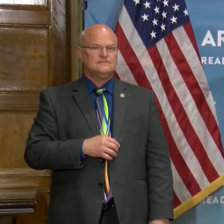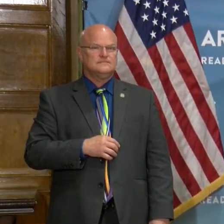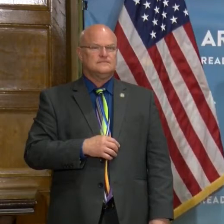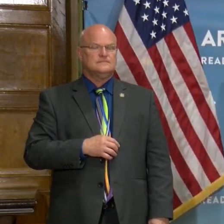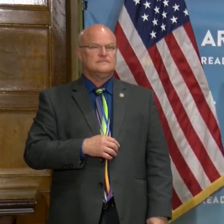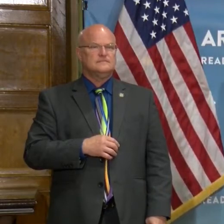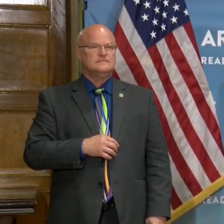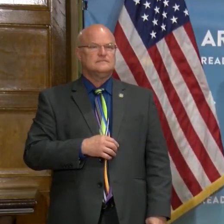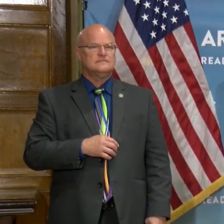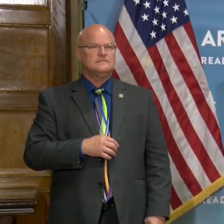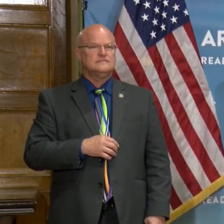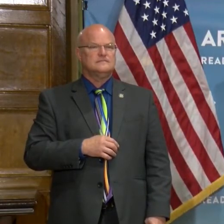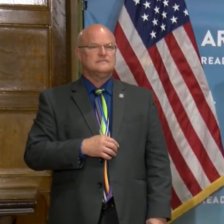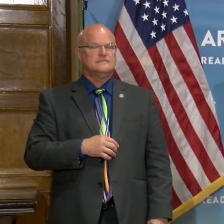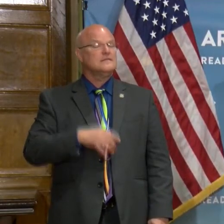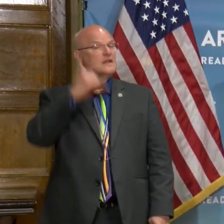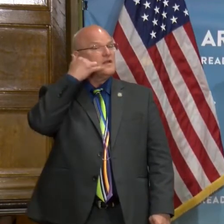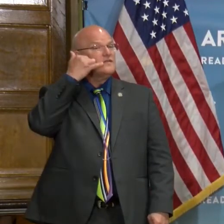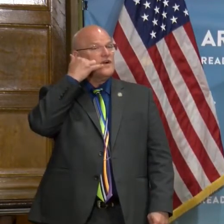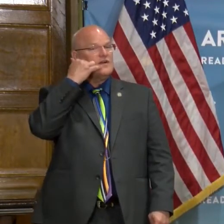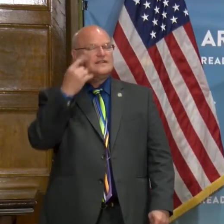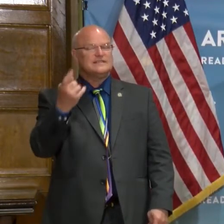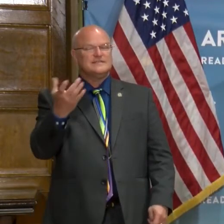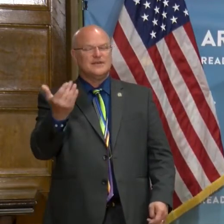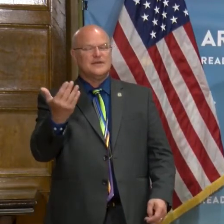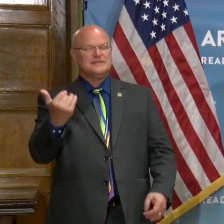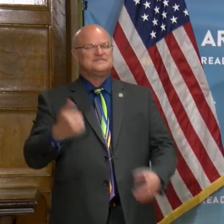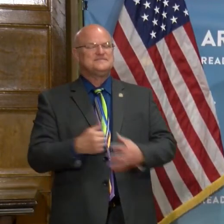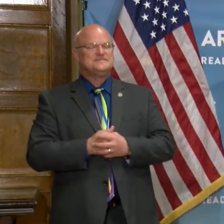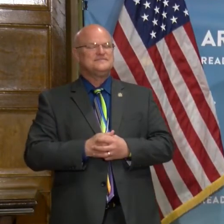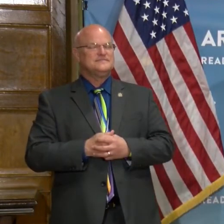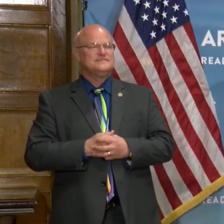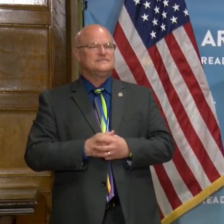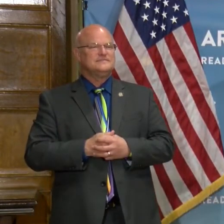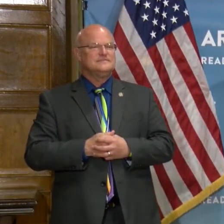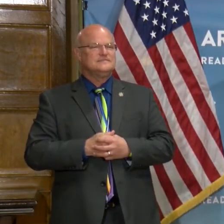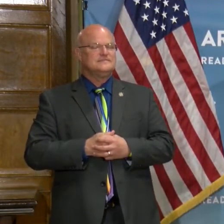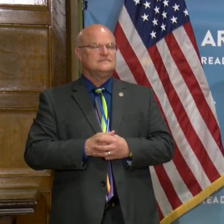Is anyone remote? Yes, remotely. Please go ahead.